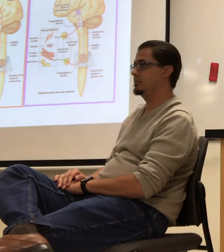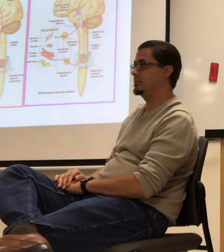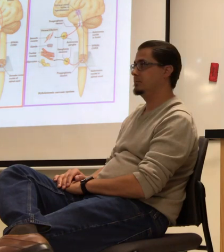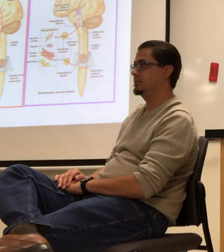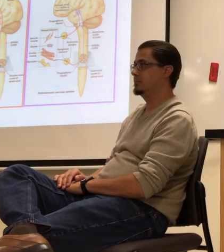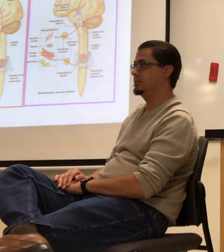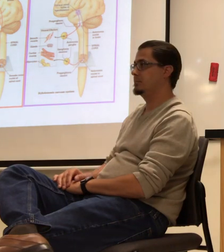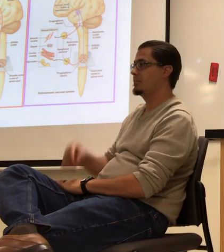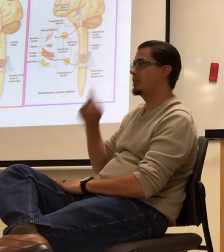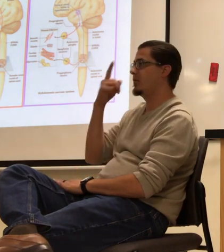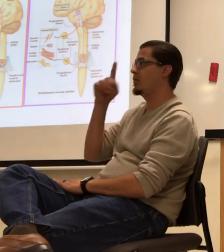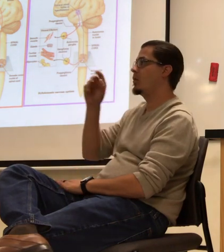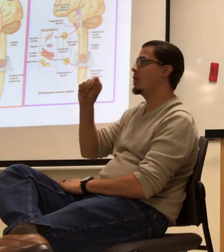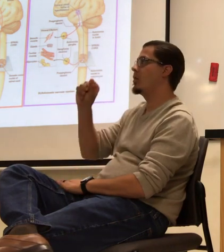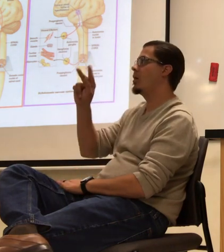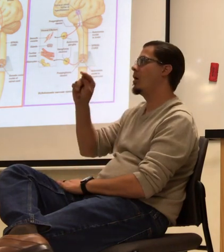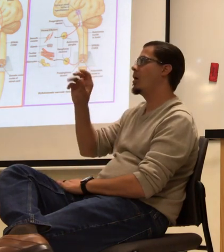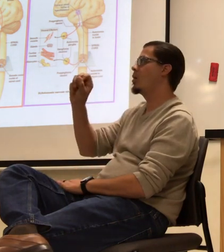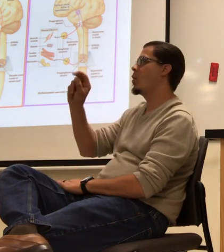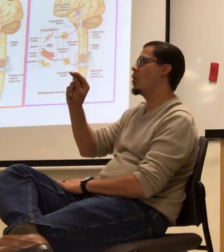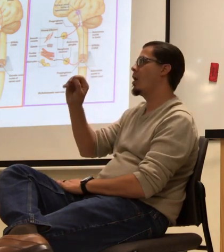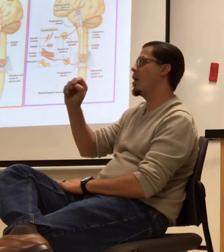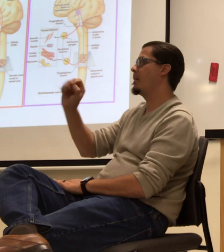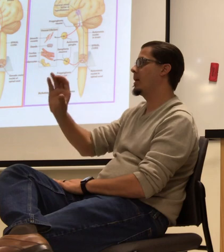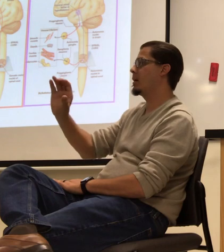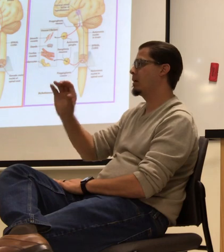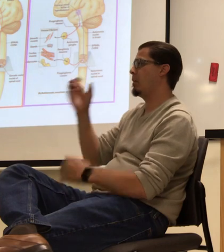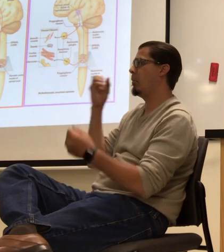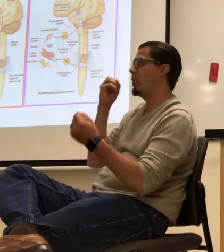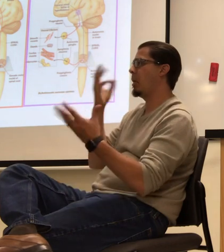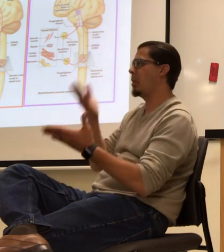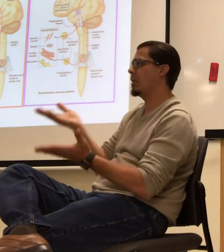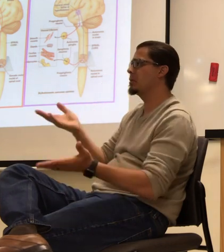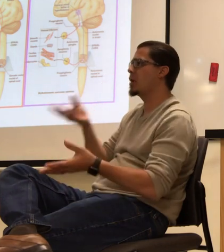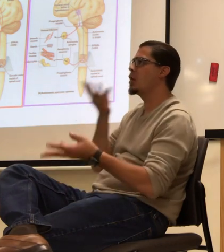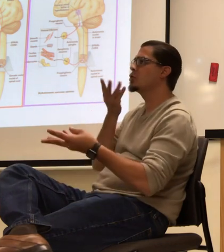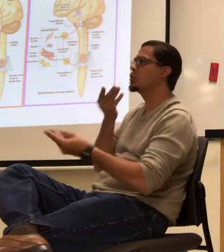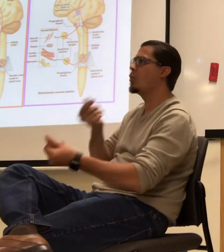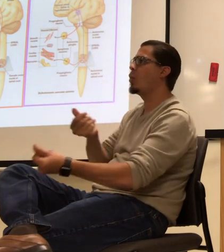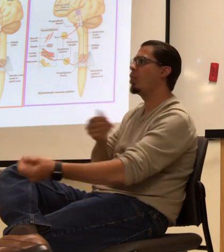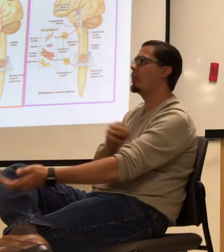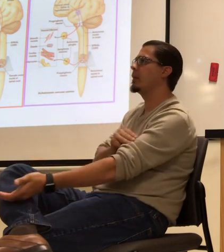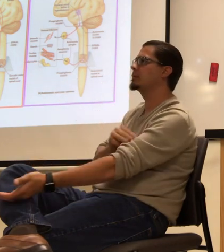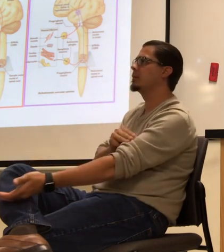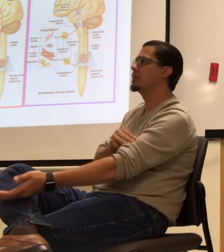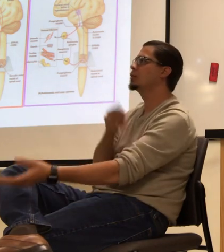However, for autonomics, you can see a variety of things there. Basically, smooth muscle.